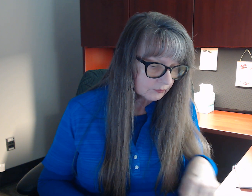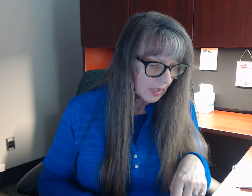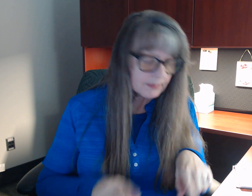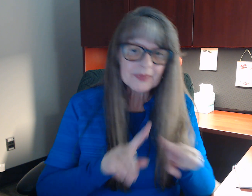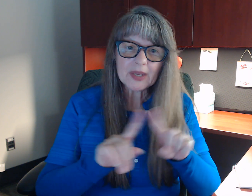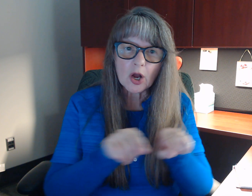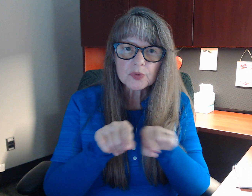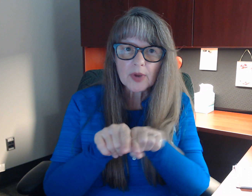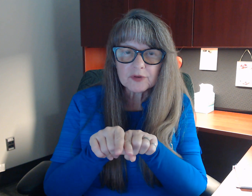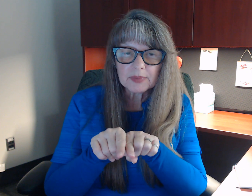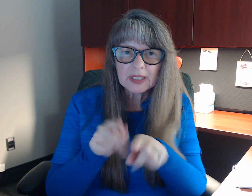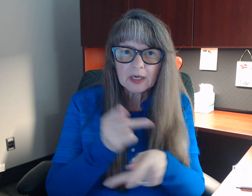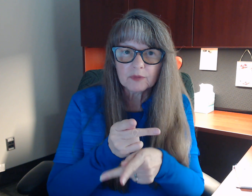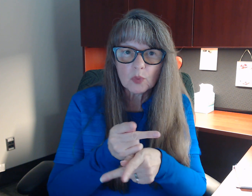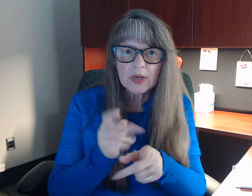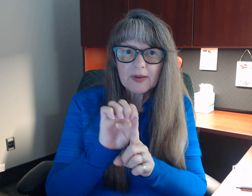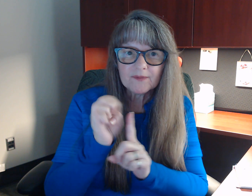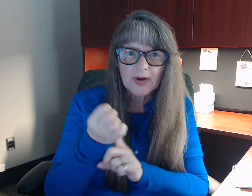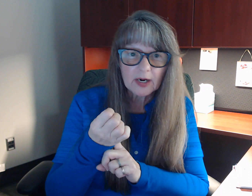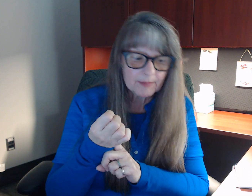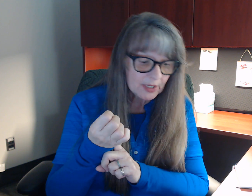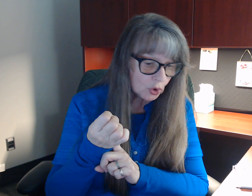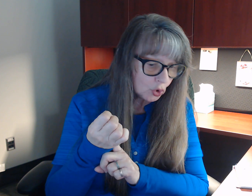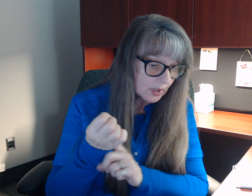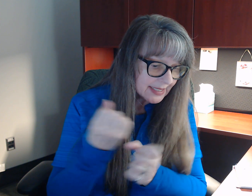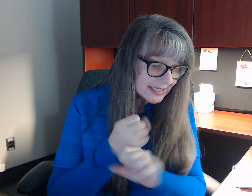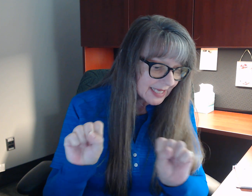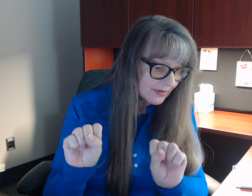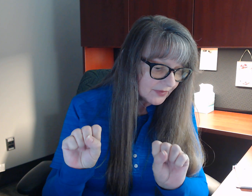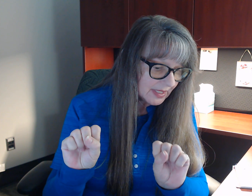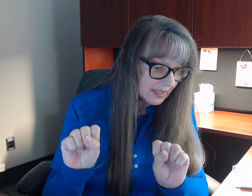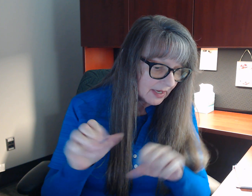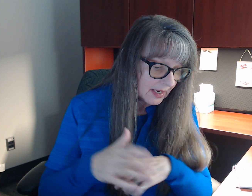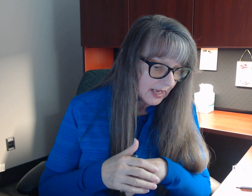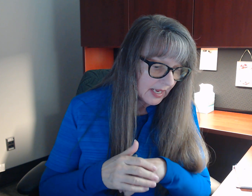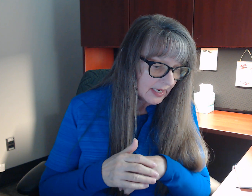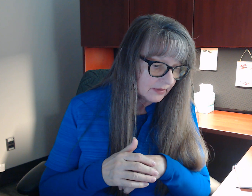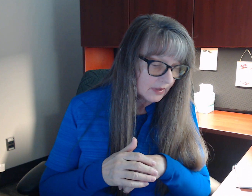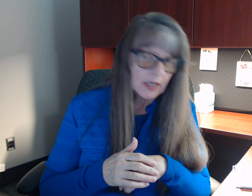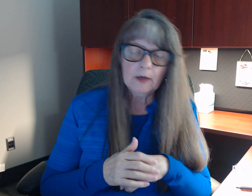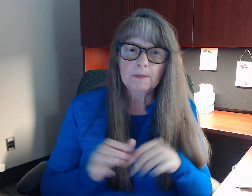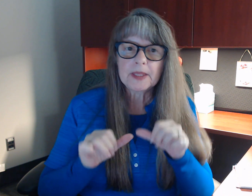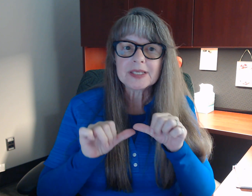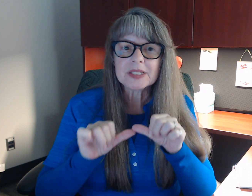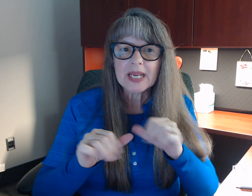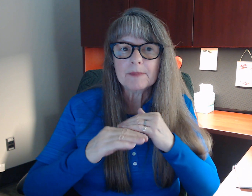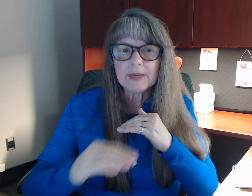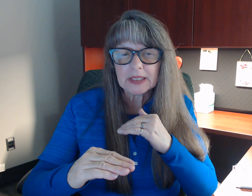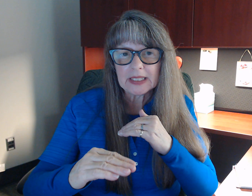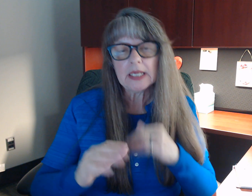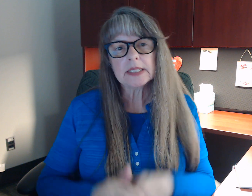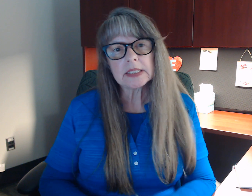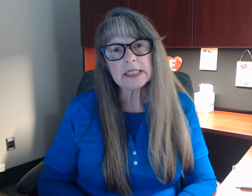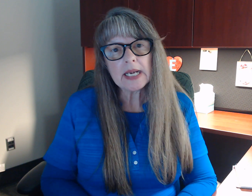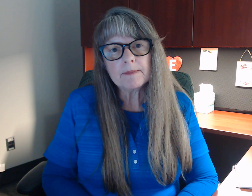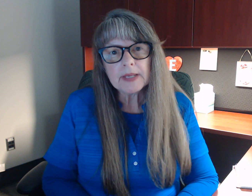But they also have to be careful with environmental safety and sustainability. Sustainability